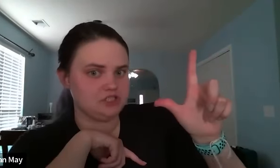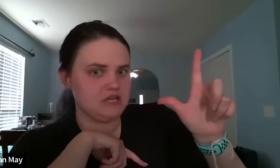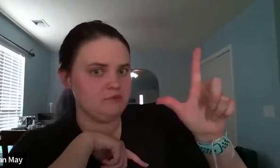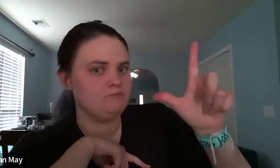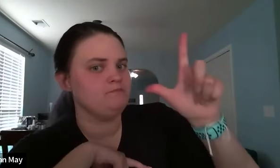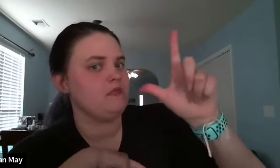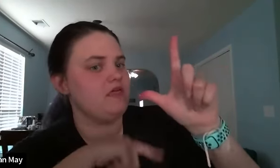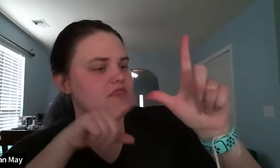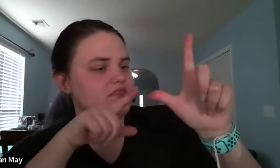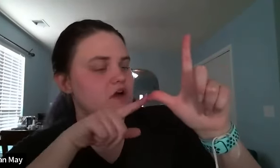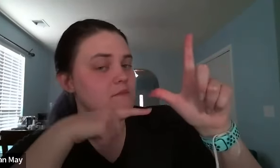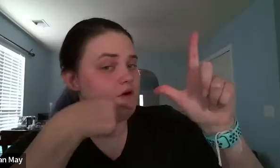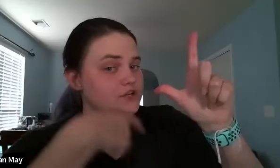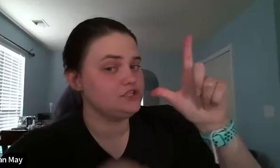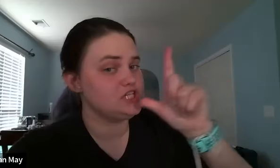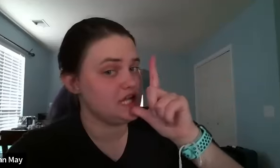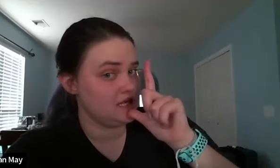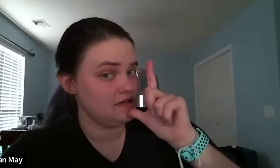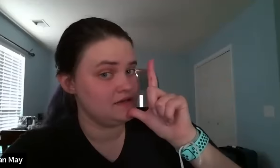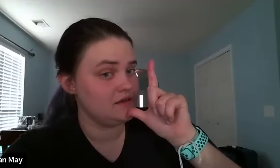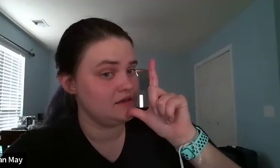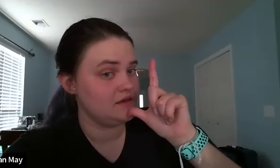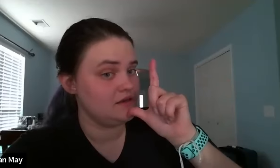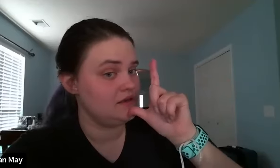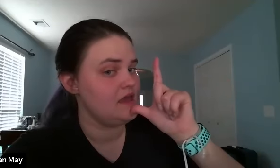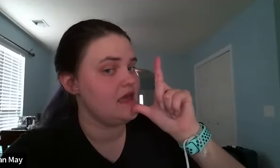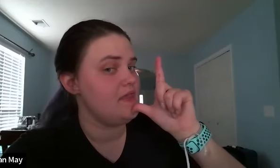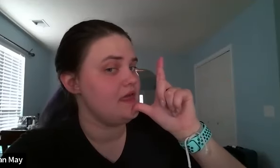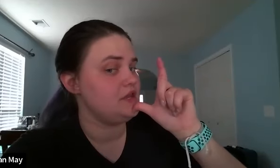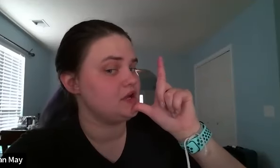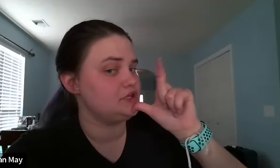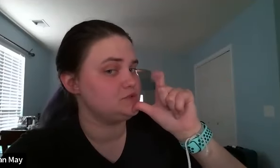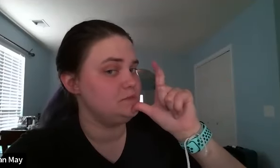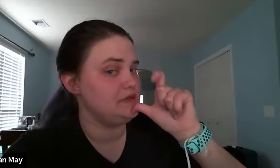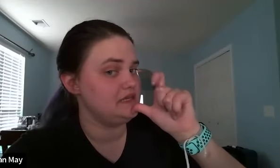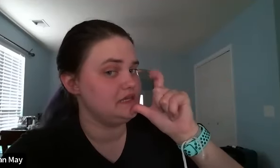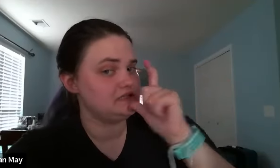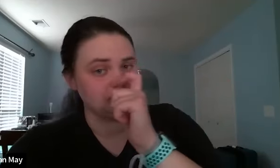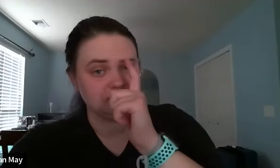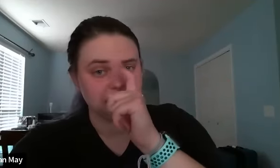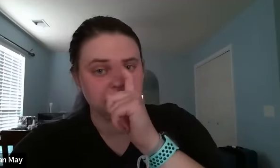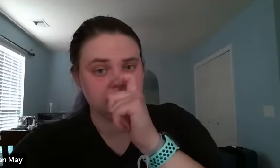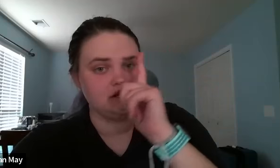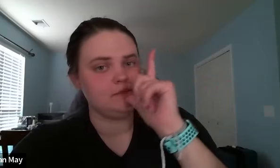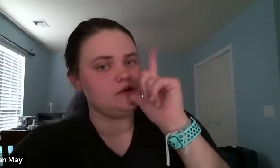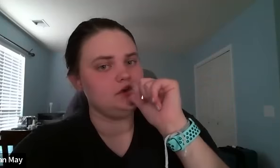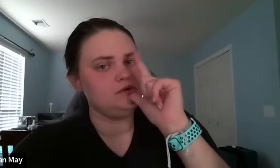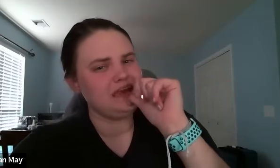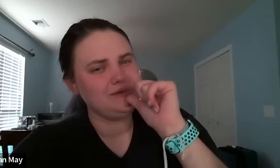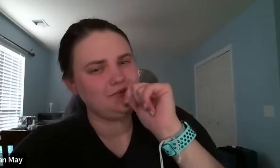shape, thumb on your chin, and then you're going to just bend it. So you see, you can go all the